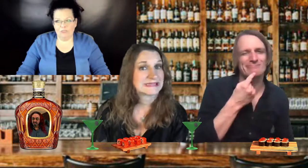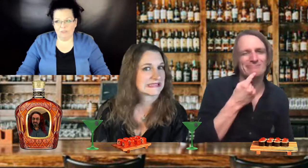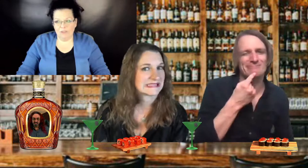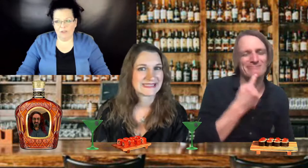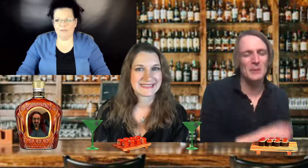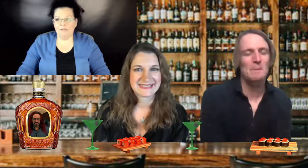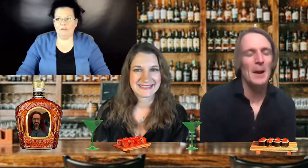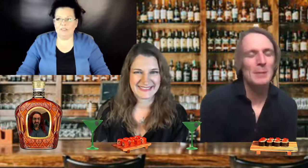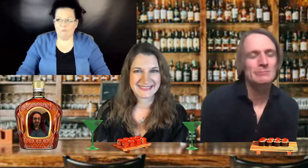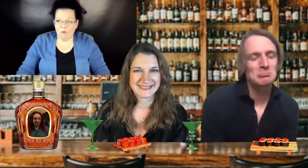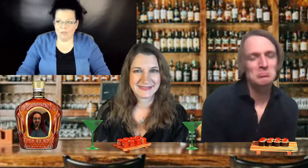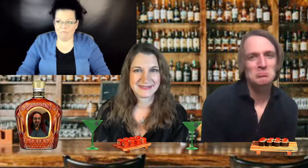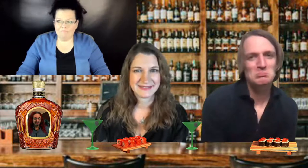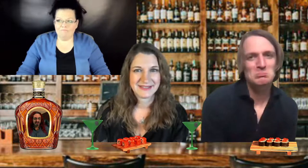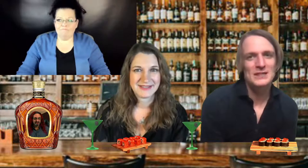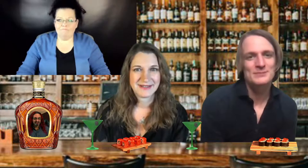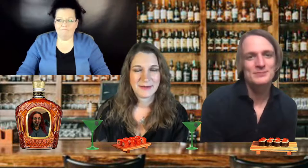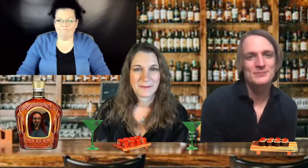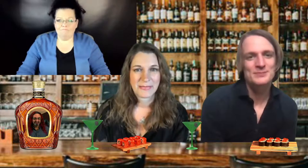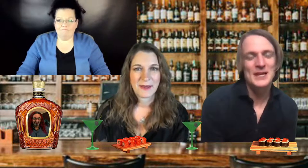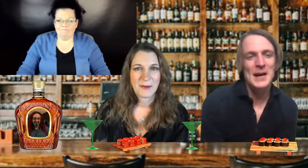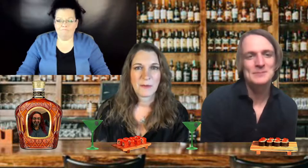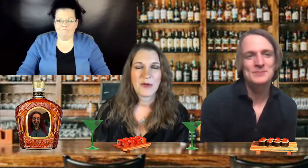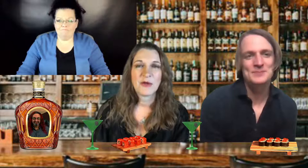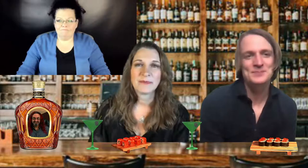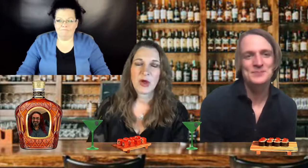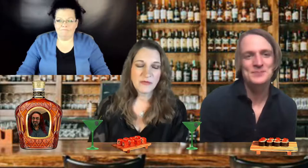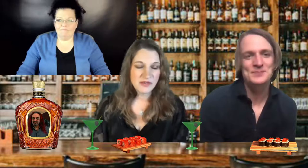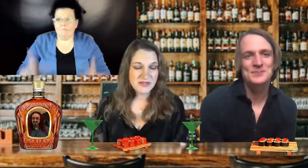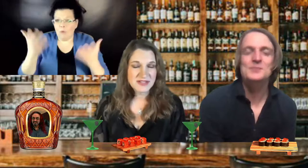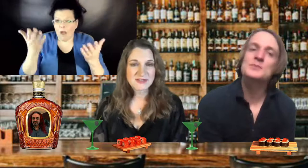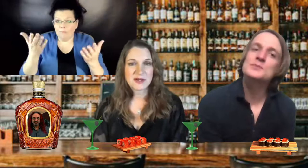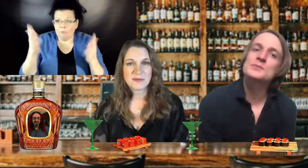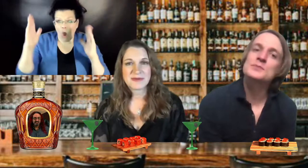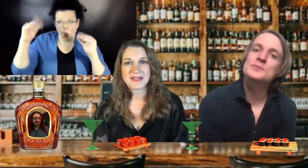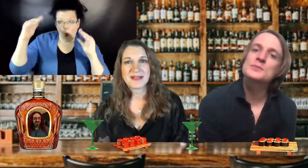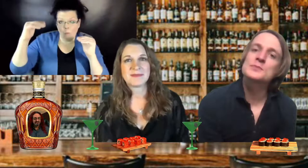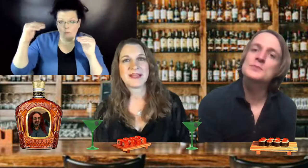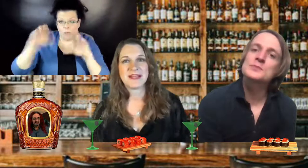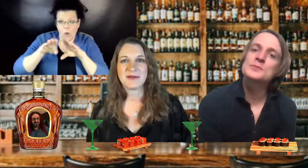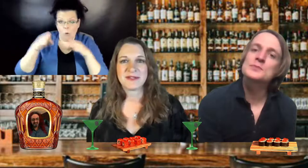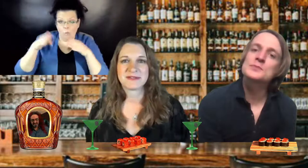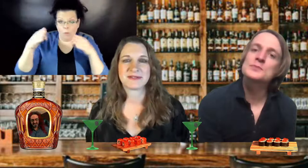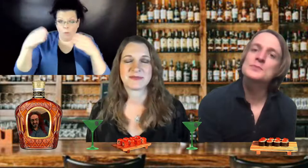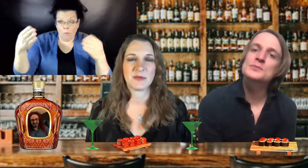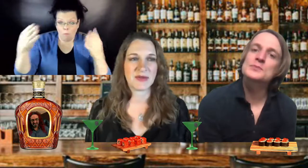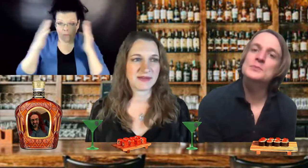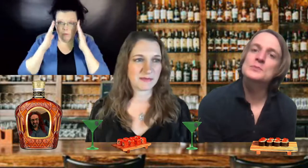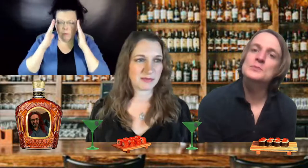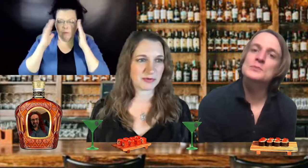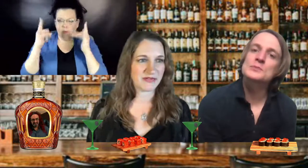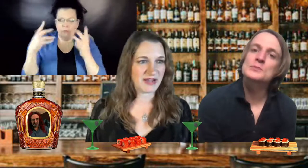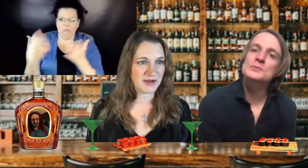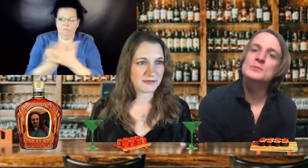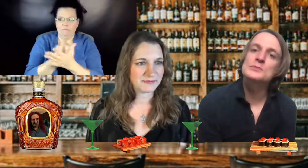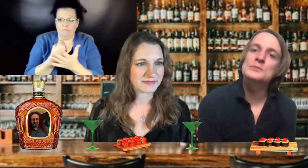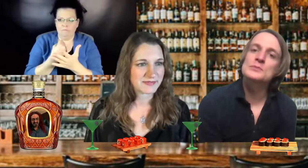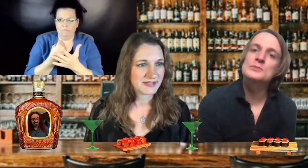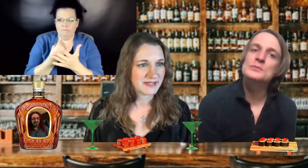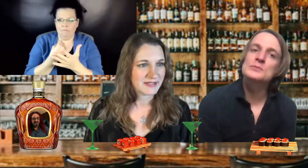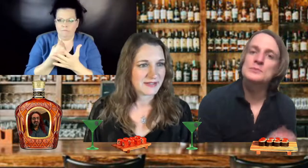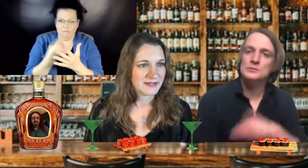they don't deliver. I was very disappointed. Well, hopefully things are opening up now and that we can brave it